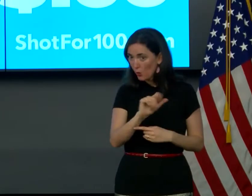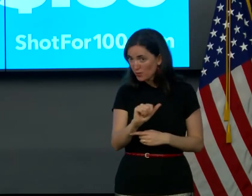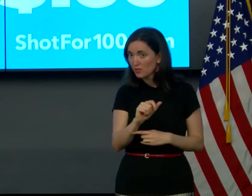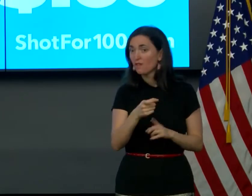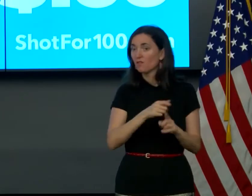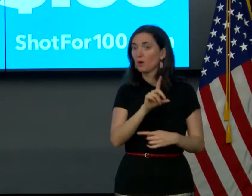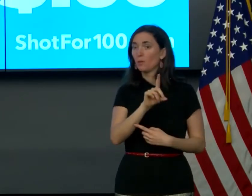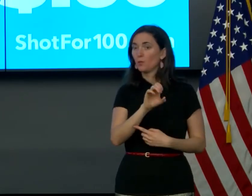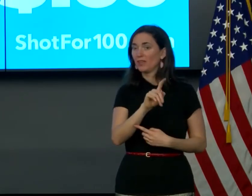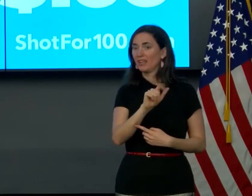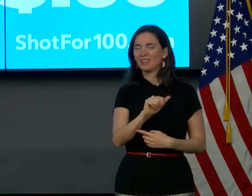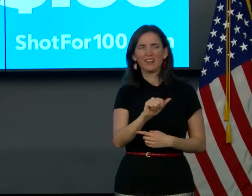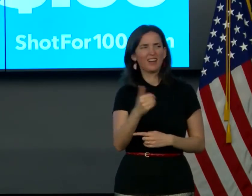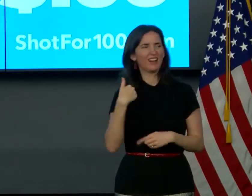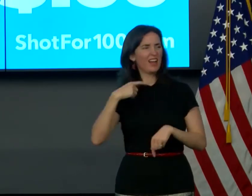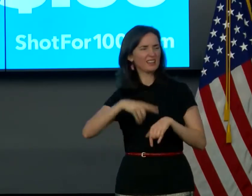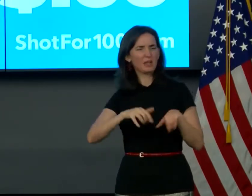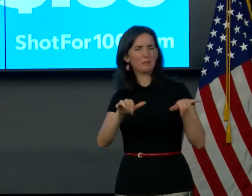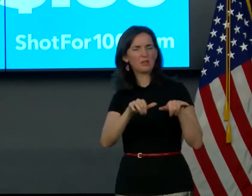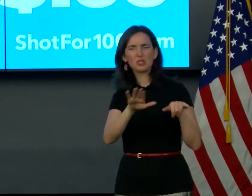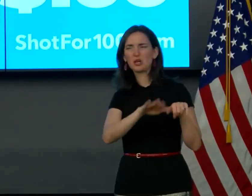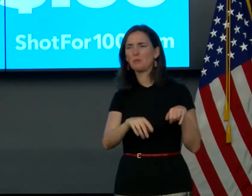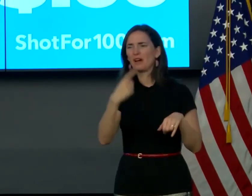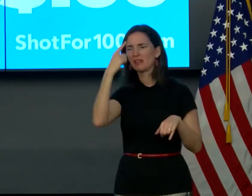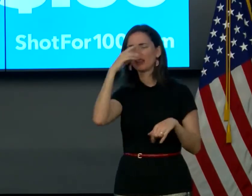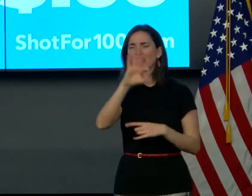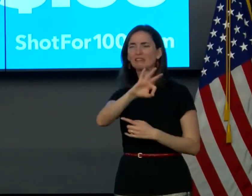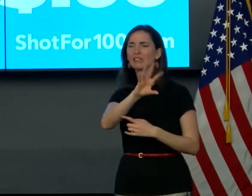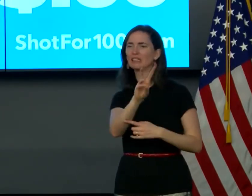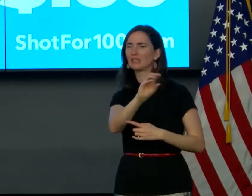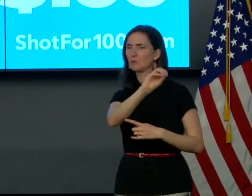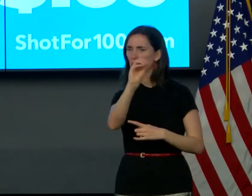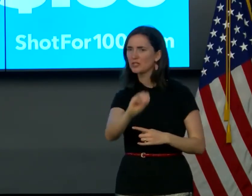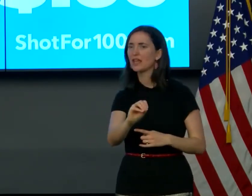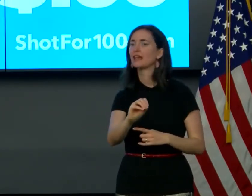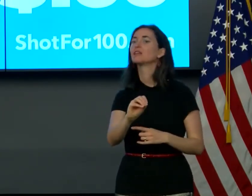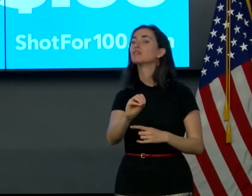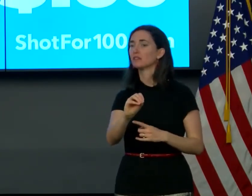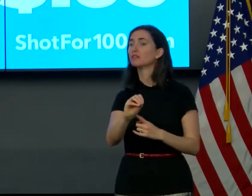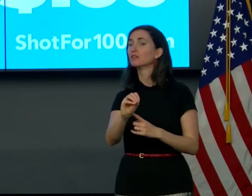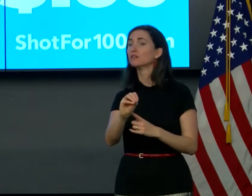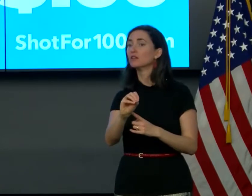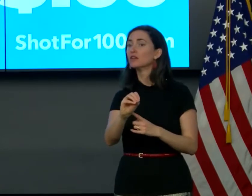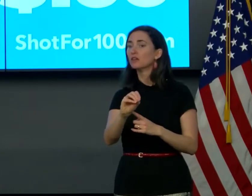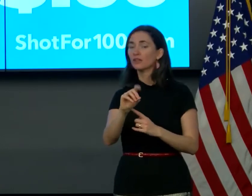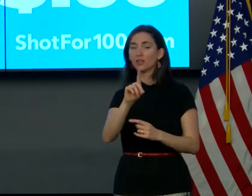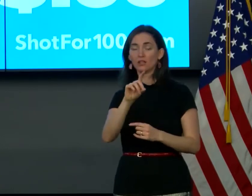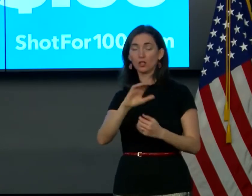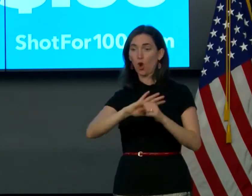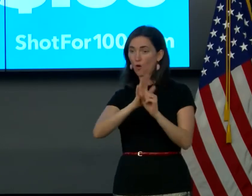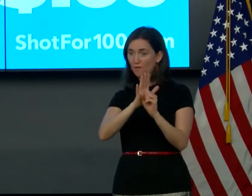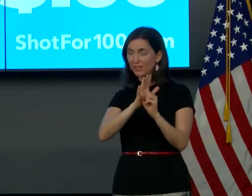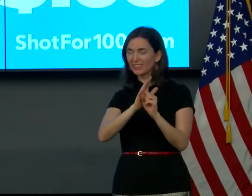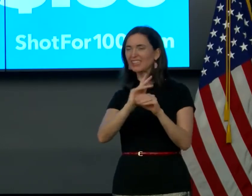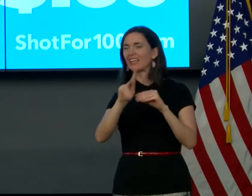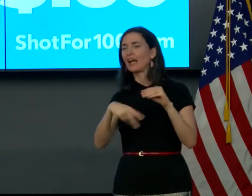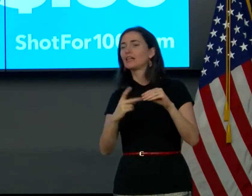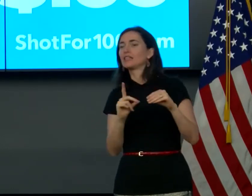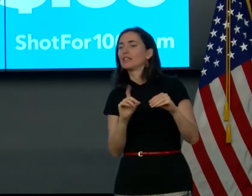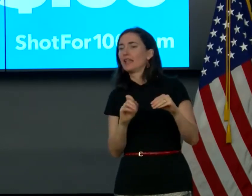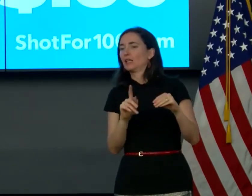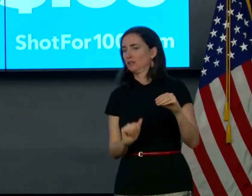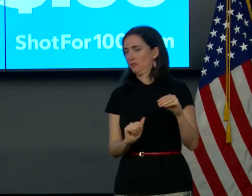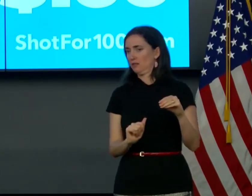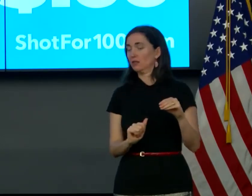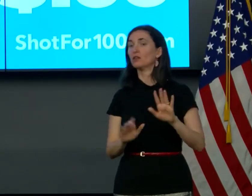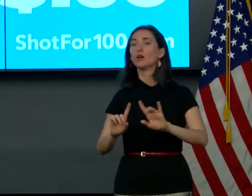measured it was over 96%, I believe. So that's what we're talking about. but the cases that we're seeing